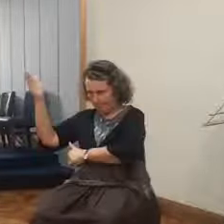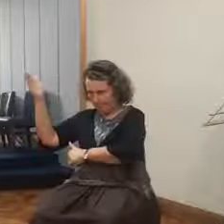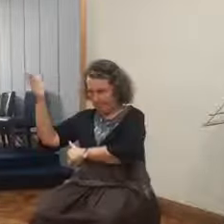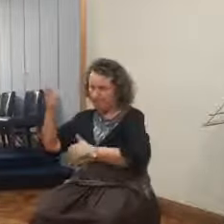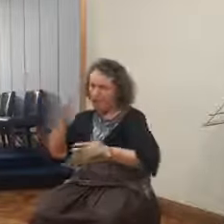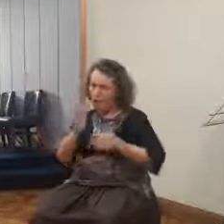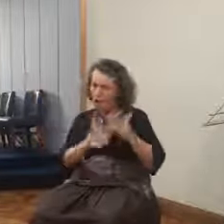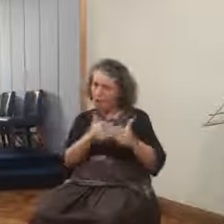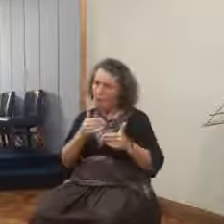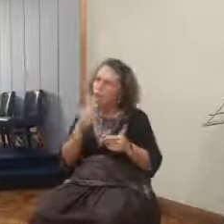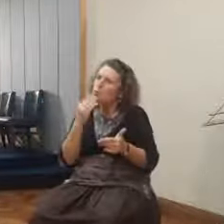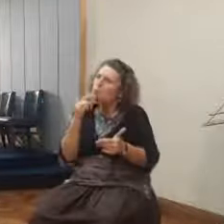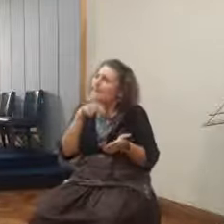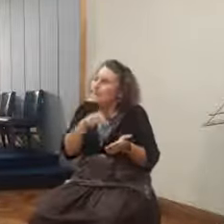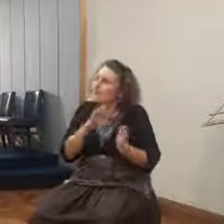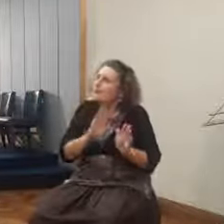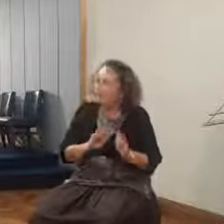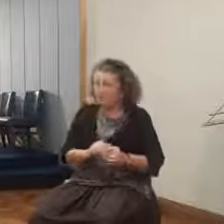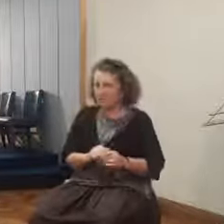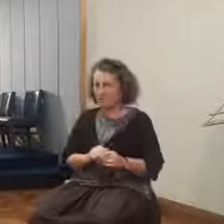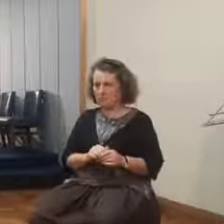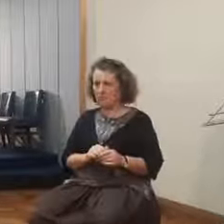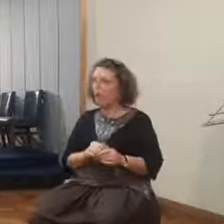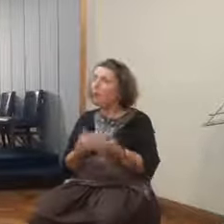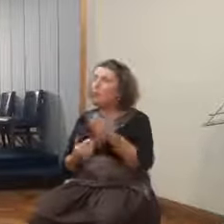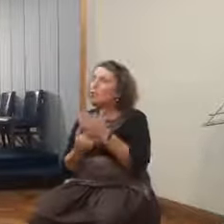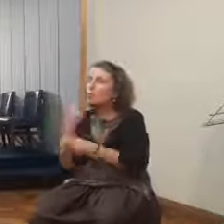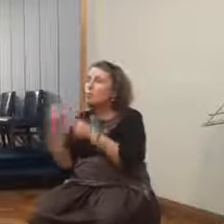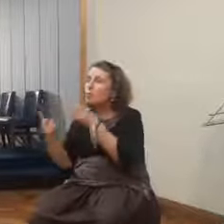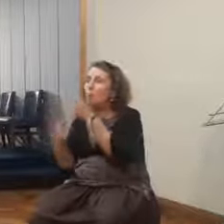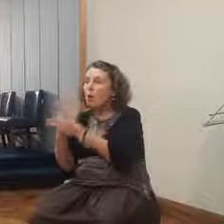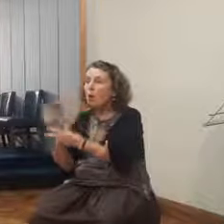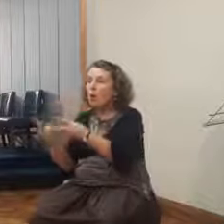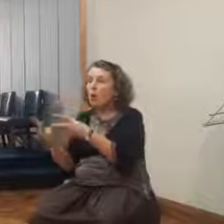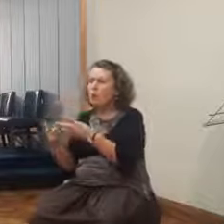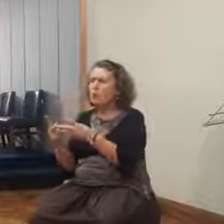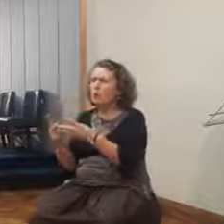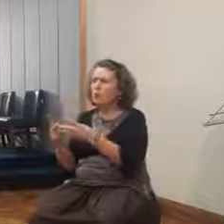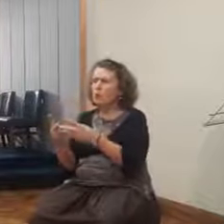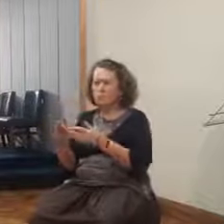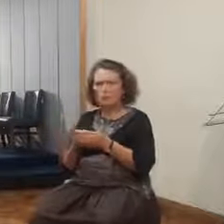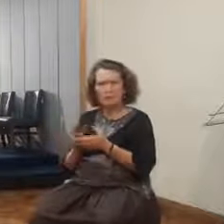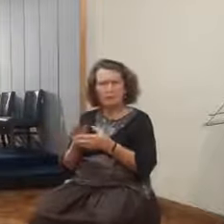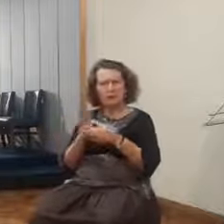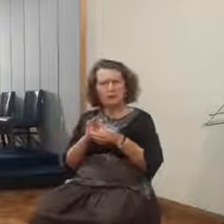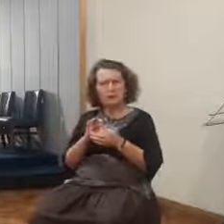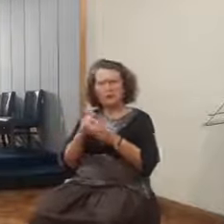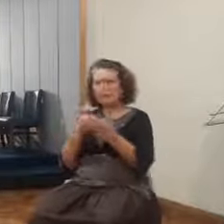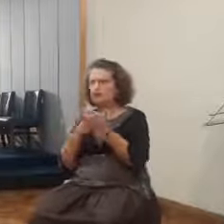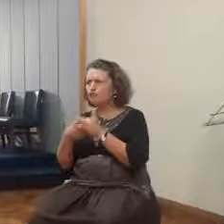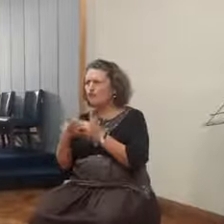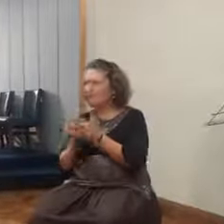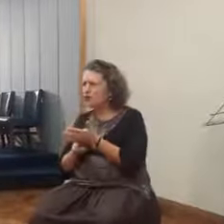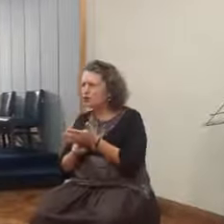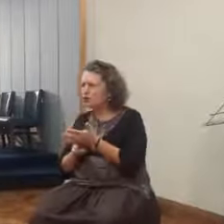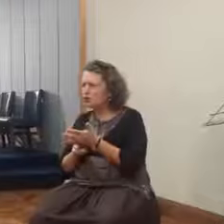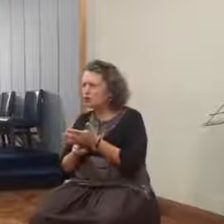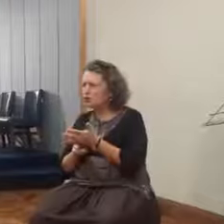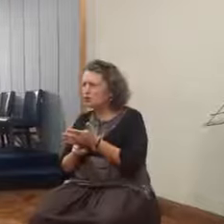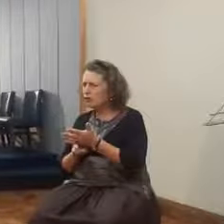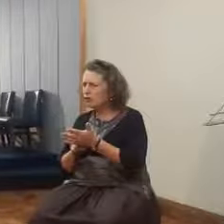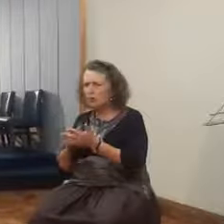that? This is not the new song of Revelation. This is not the new song of the Gospel Age. What does this mean? Sing